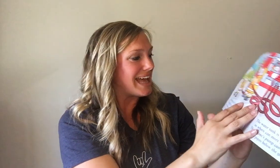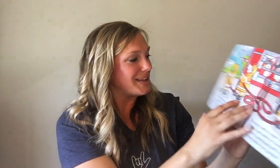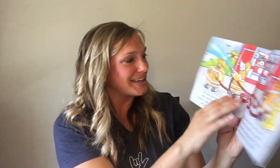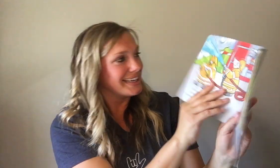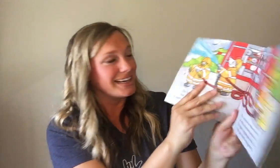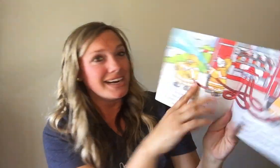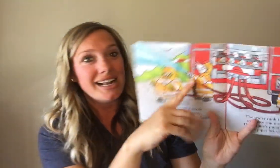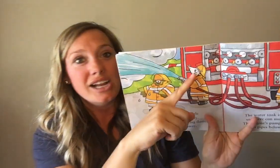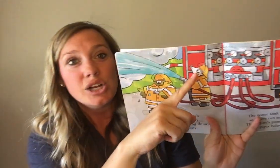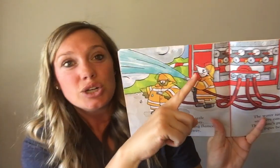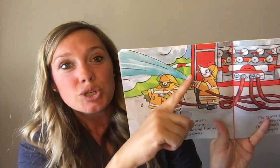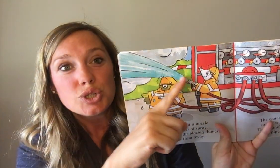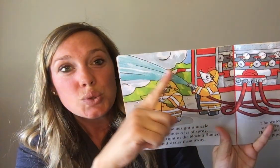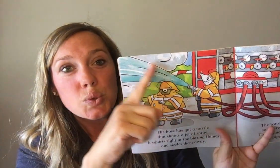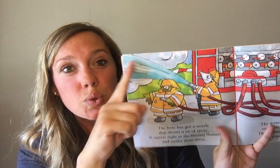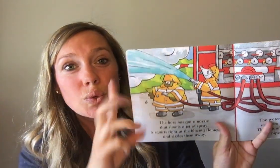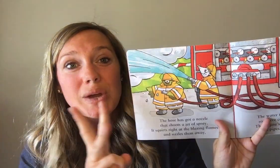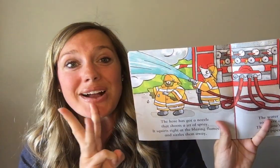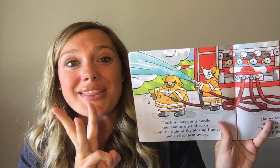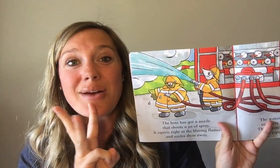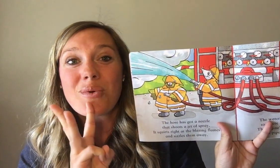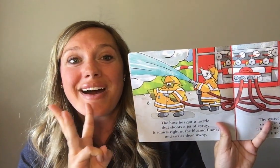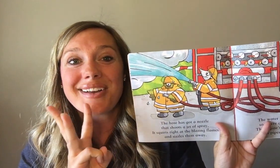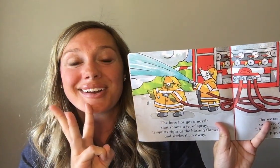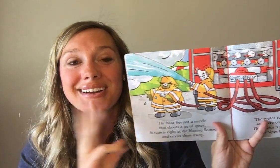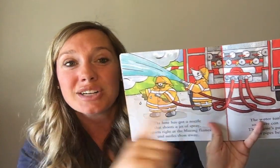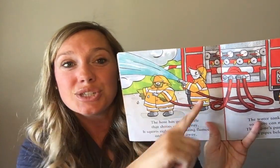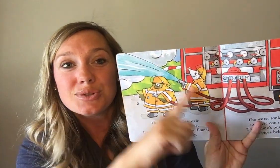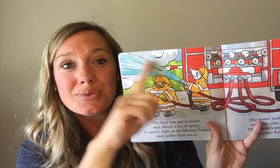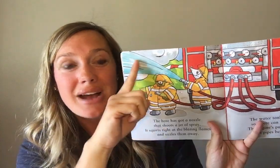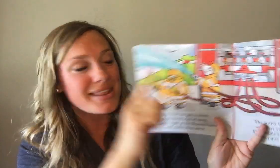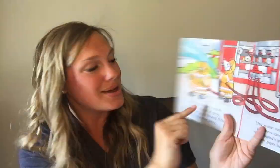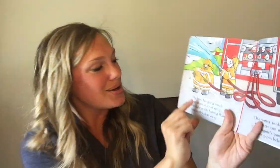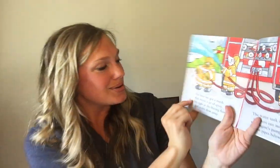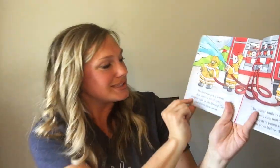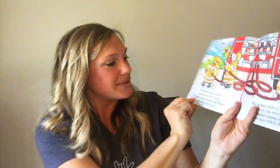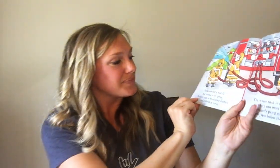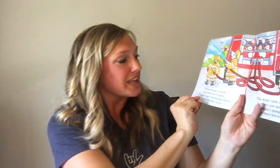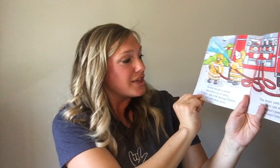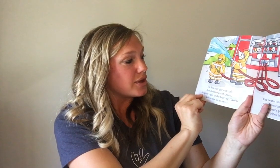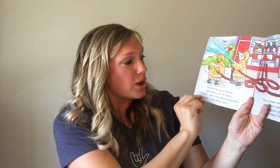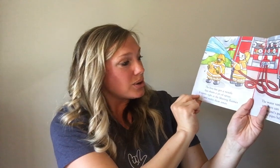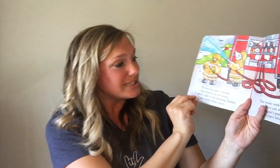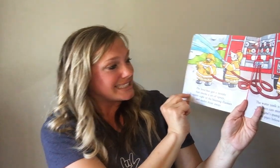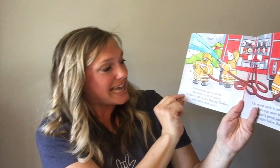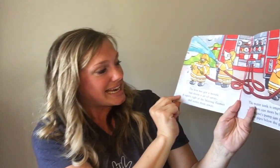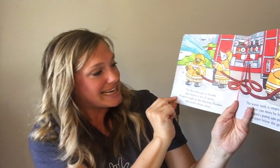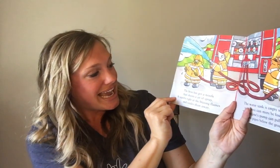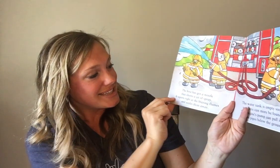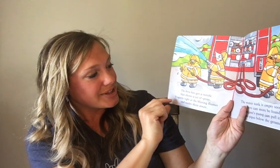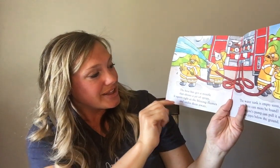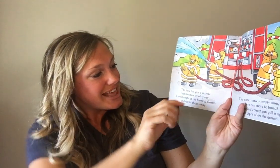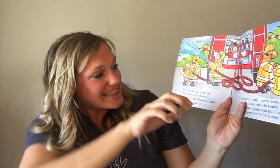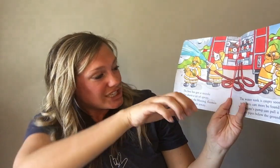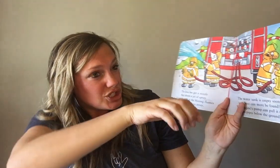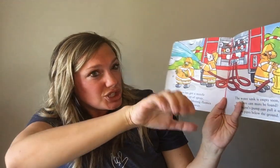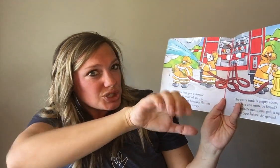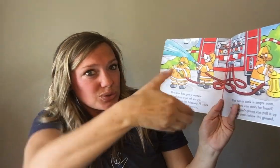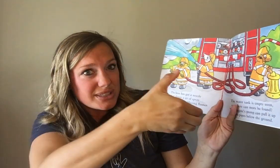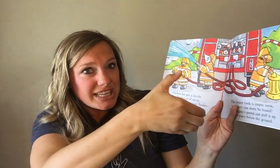Look. Look at all that water. Zoom on the hose. The hose has got a nozzle that shoots. Can you